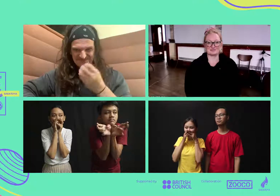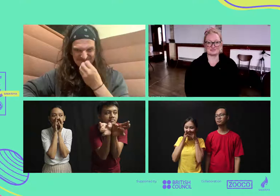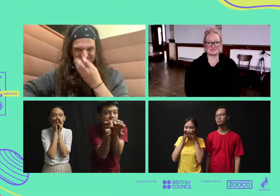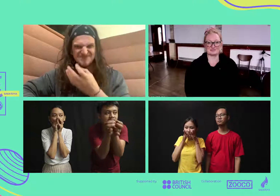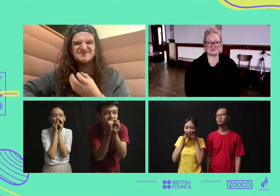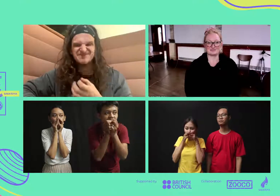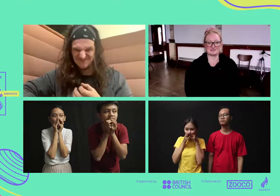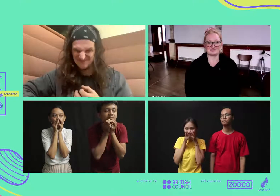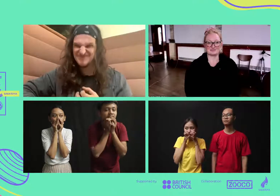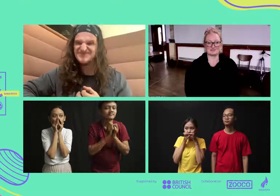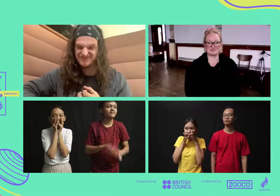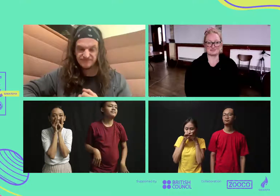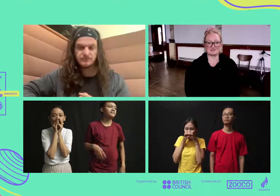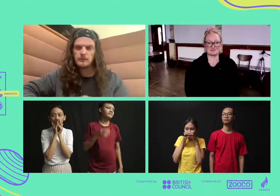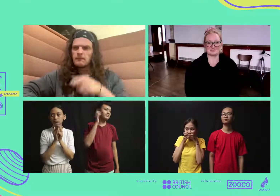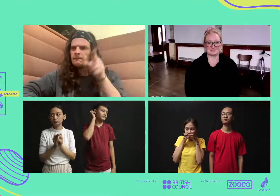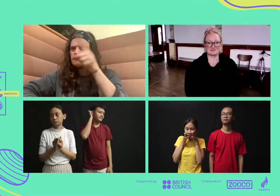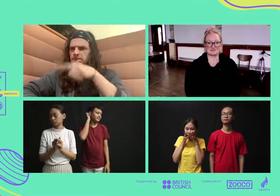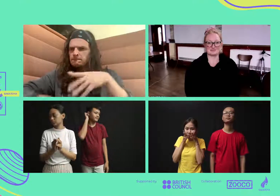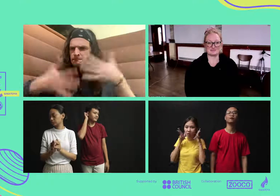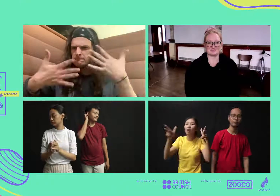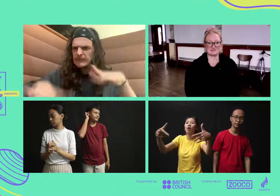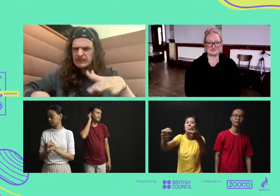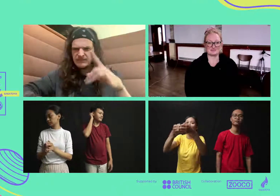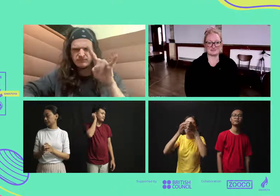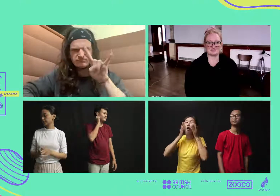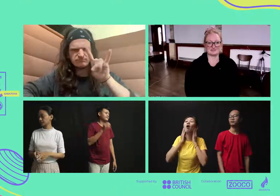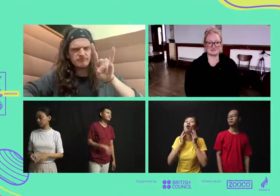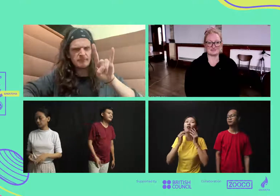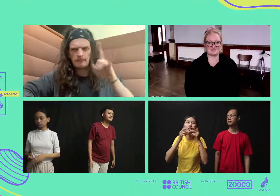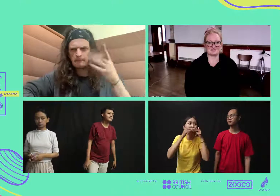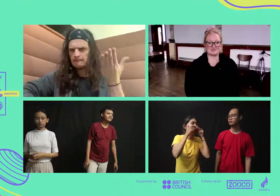Yeah, really good. Perfect, lovely.